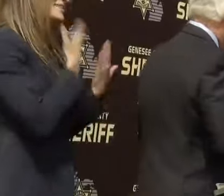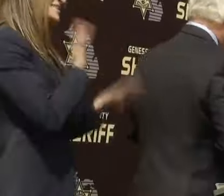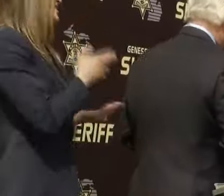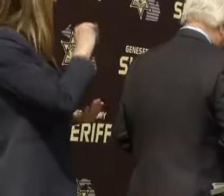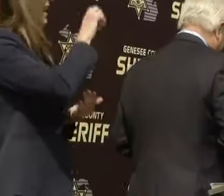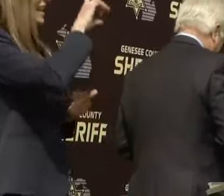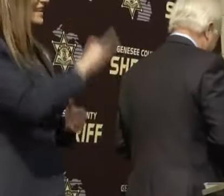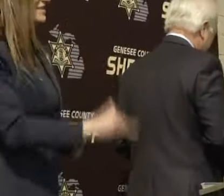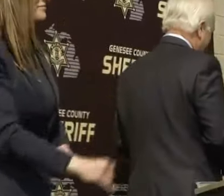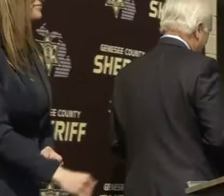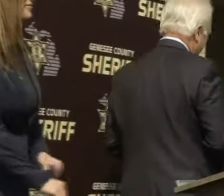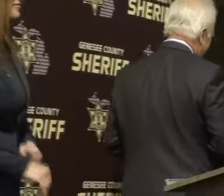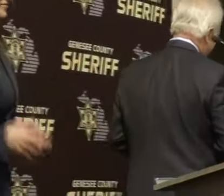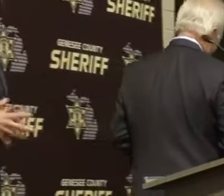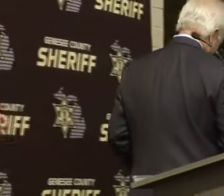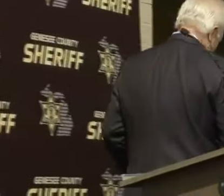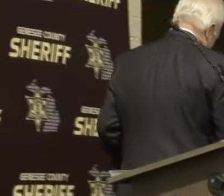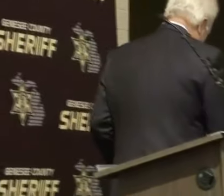Sheldon Neely.